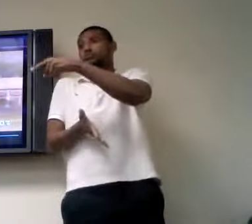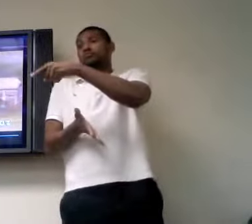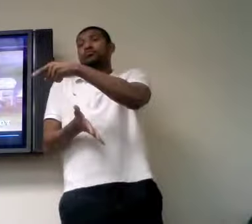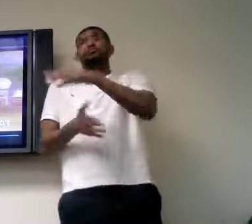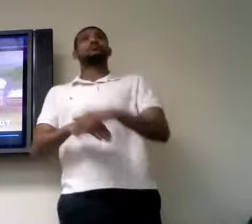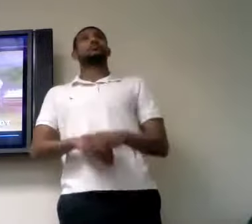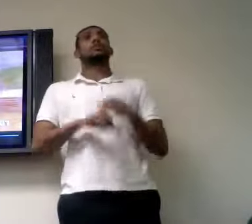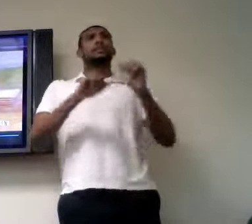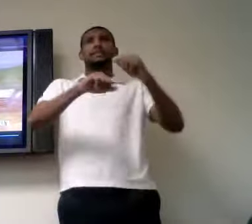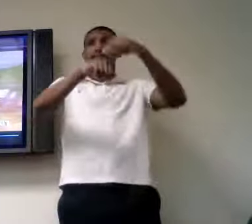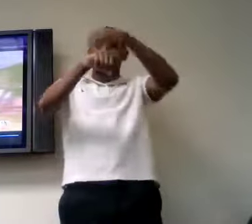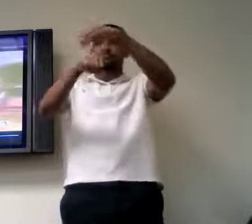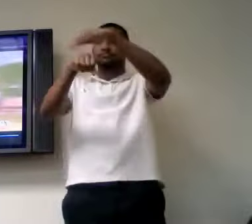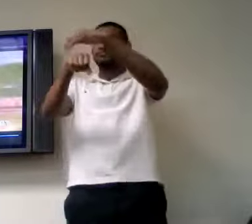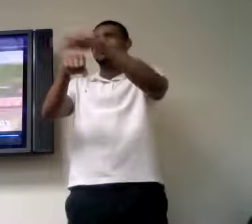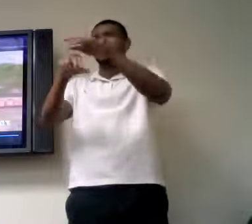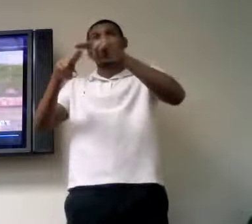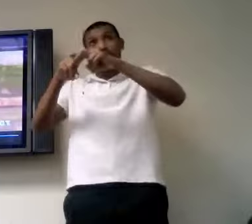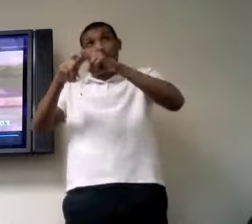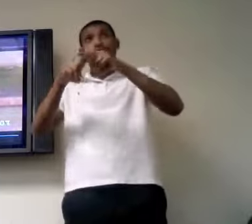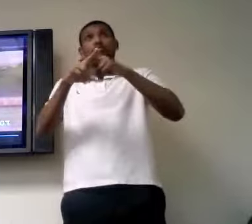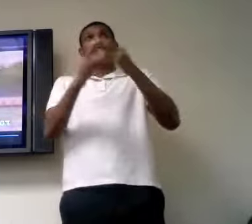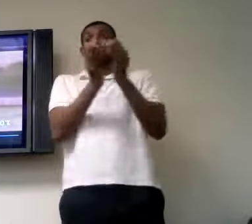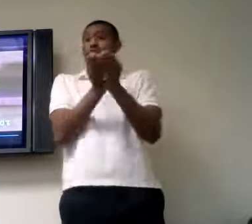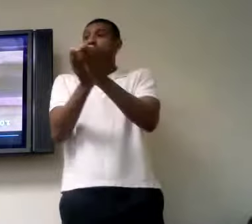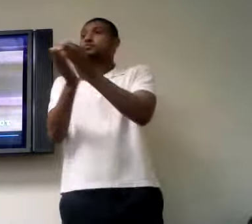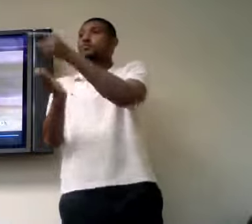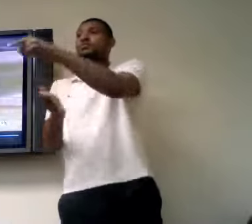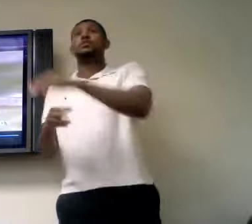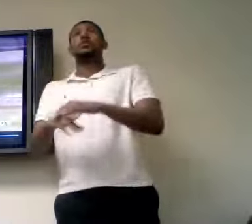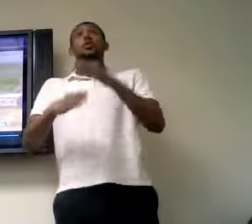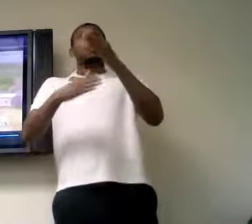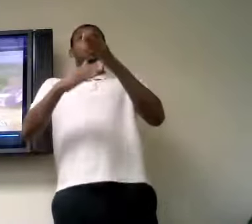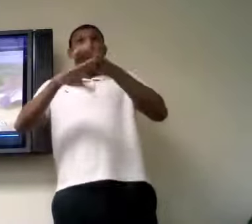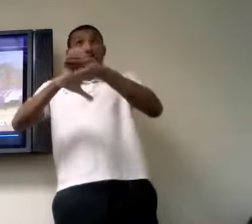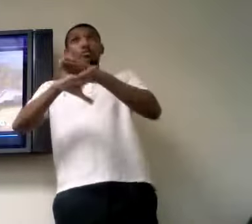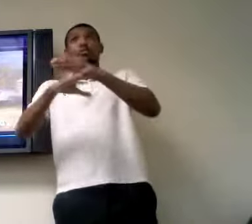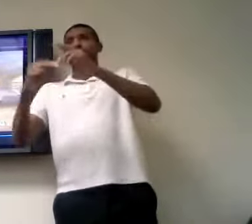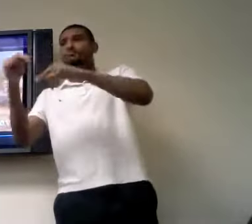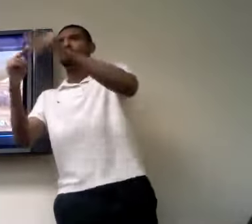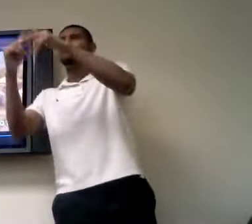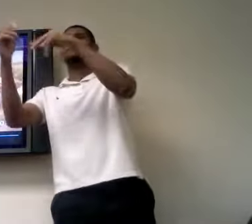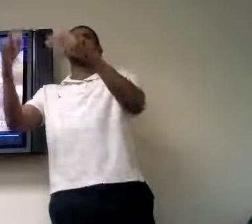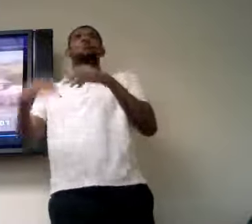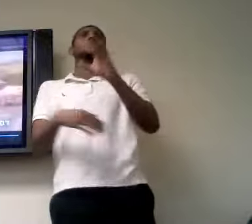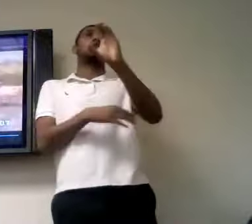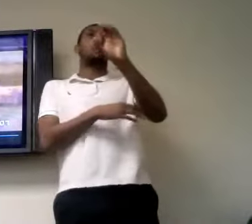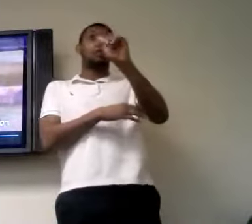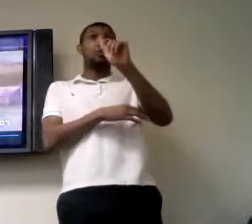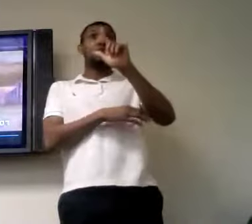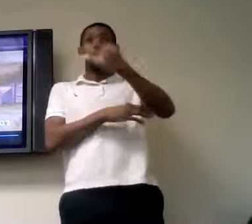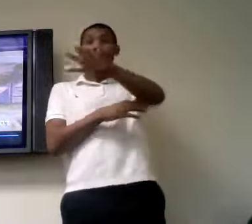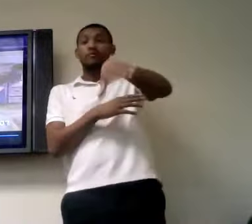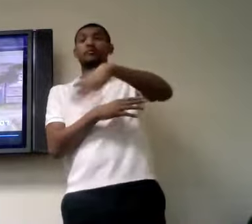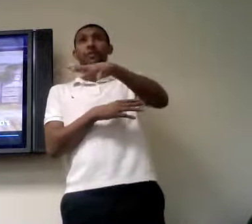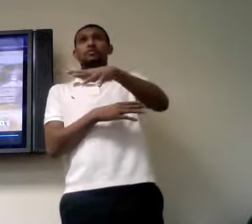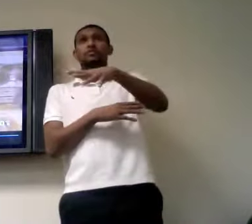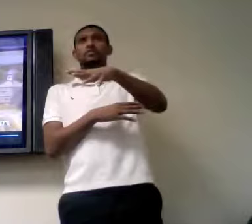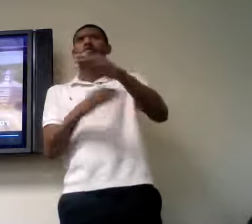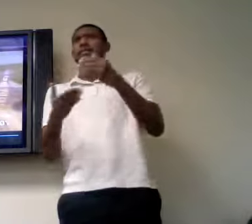steamboat. Wood for building was readily available, and nearby coal fields would provide heat for the barracks.